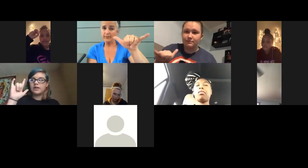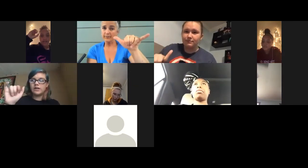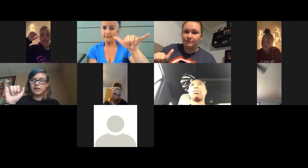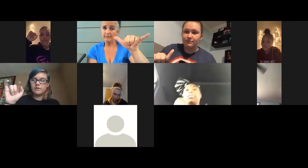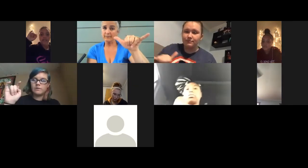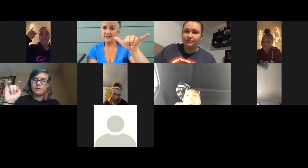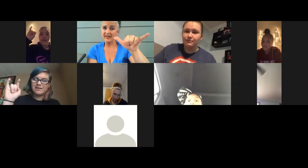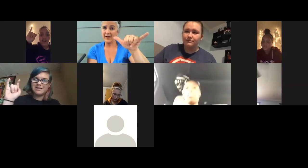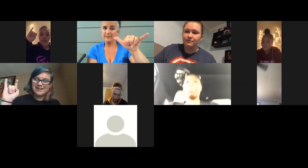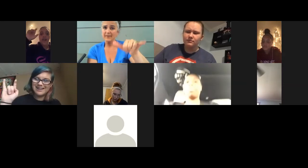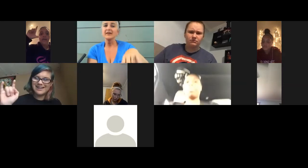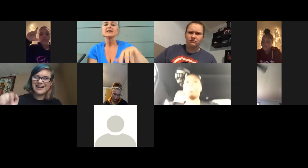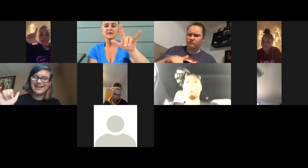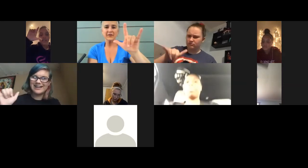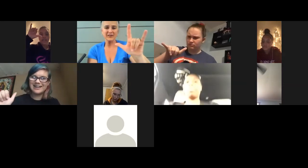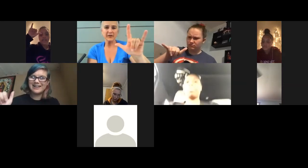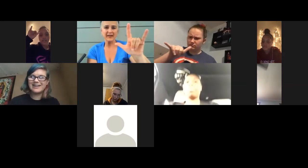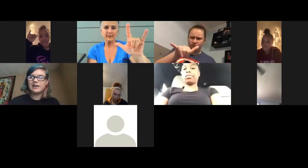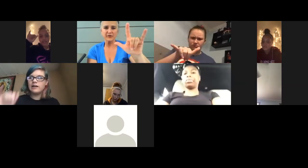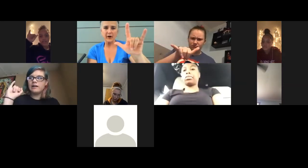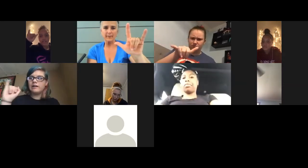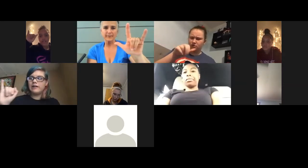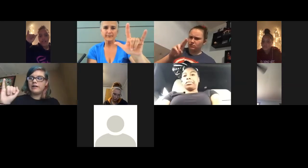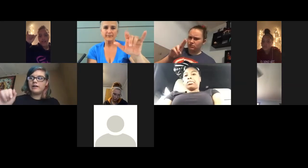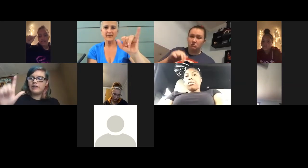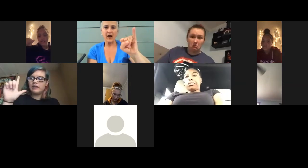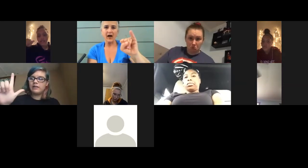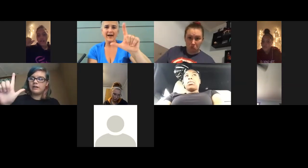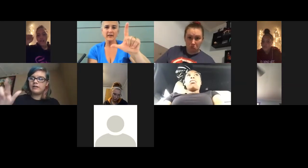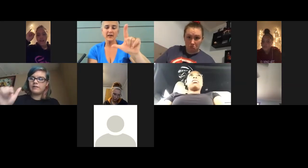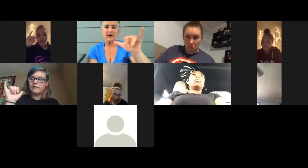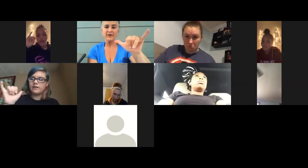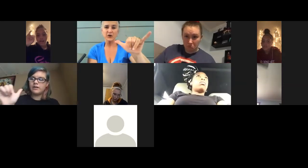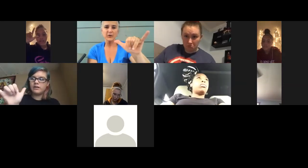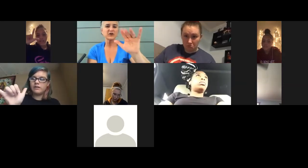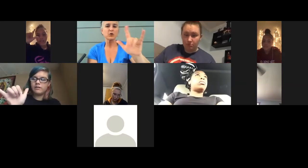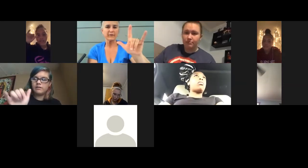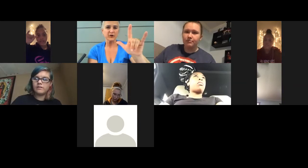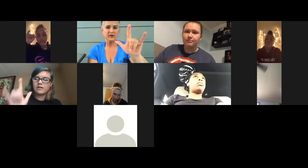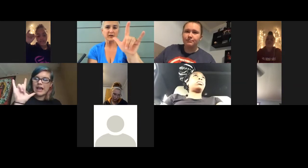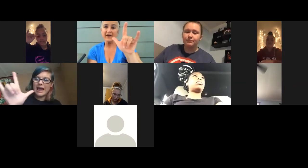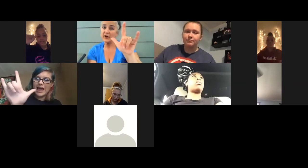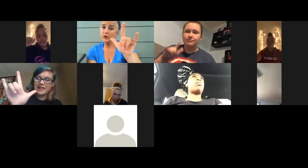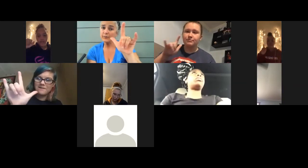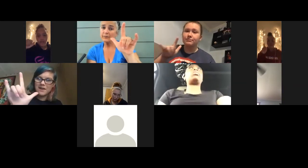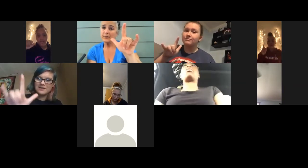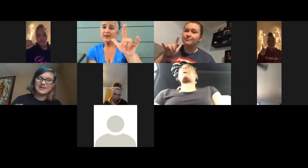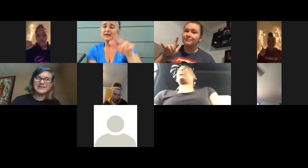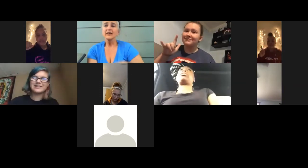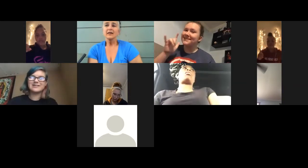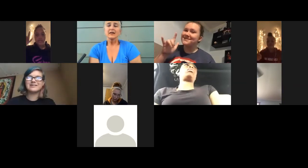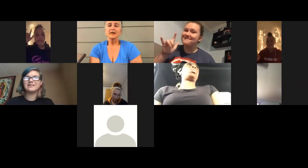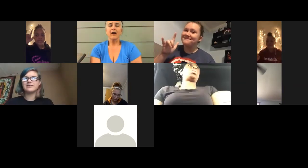you. See that? So that's where that comes from. I love you. It's a short version. Love you.